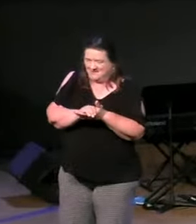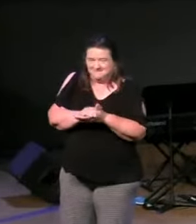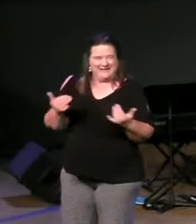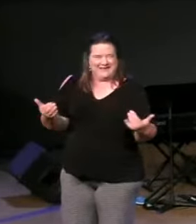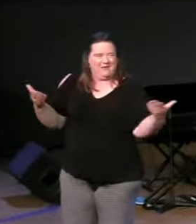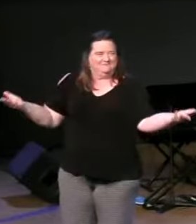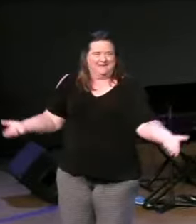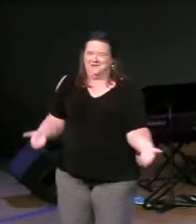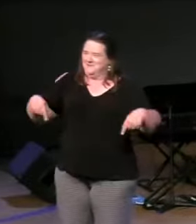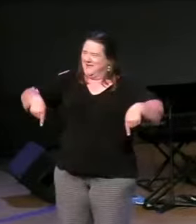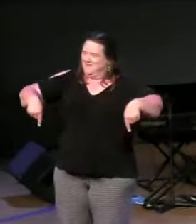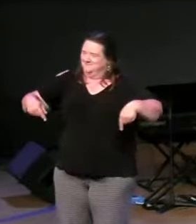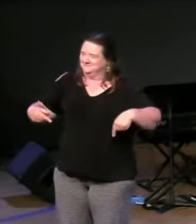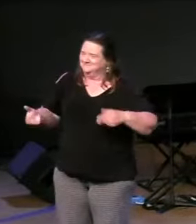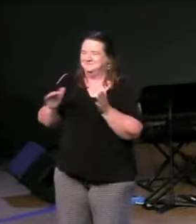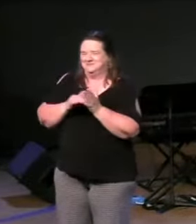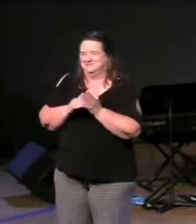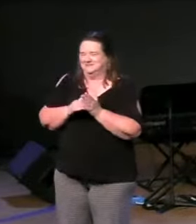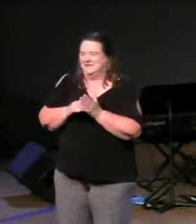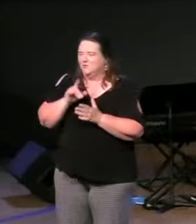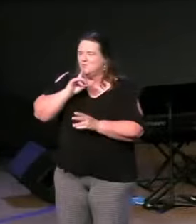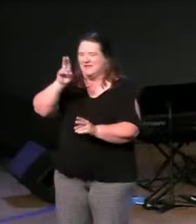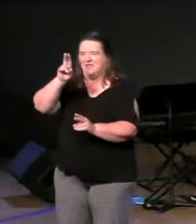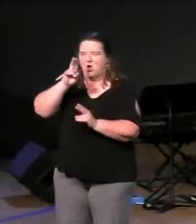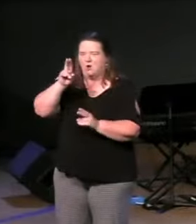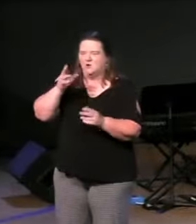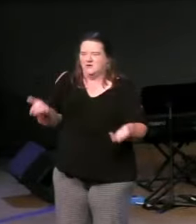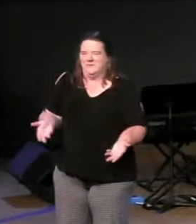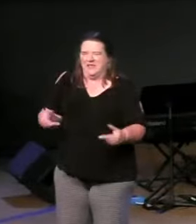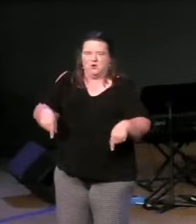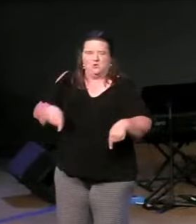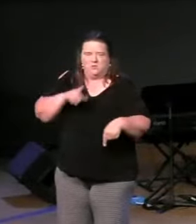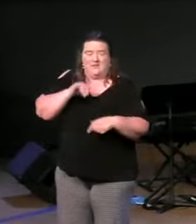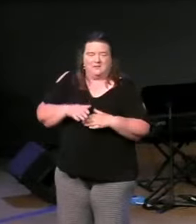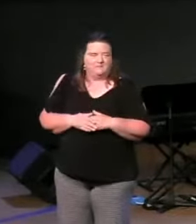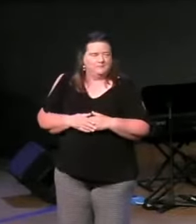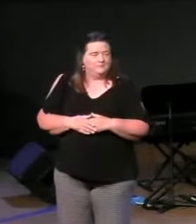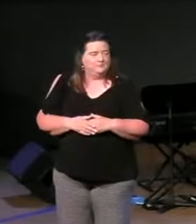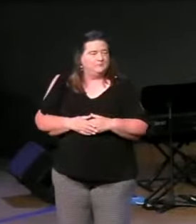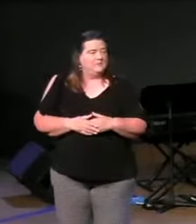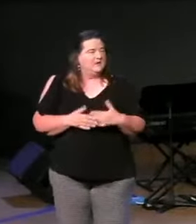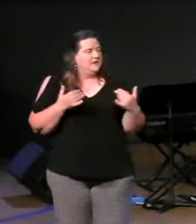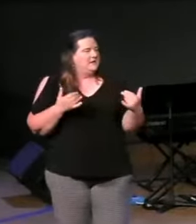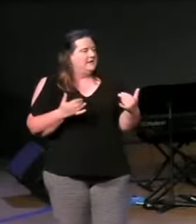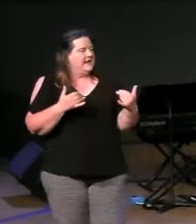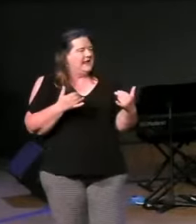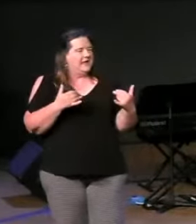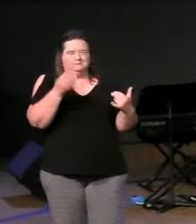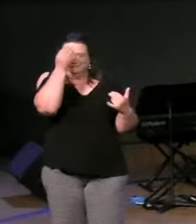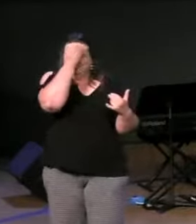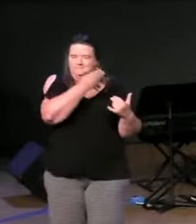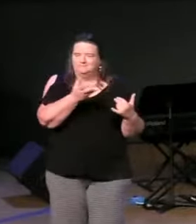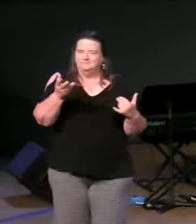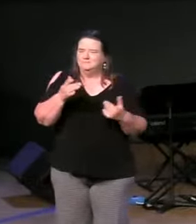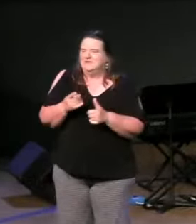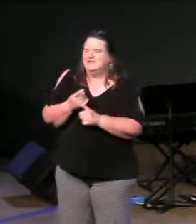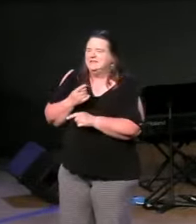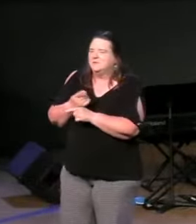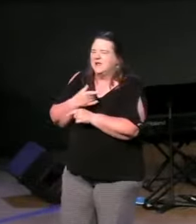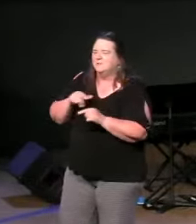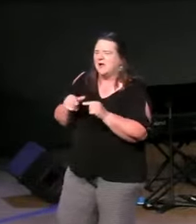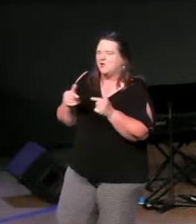here. So again, like I said, it's an honor to be here. Now, a little caveat, if I use improper